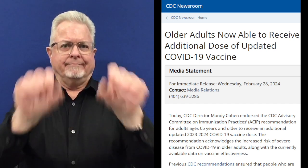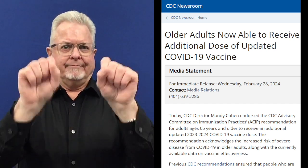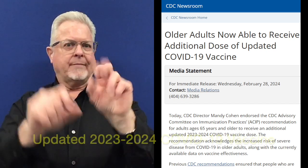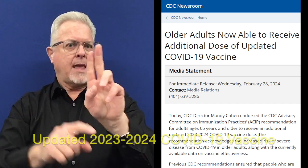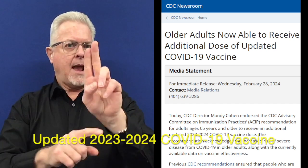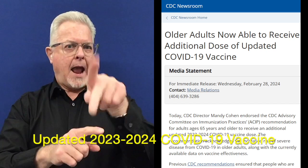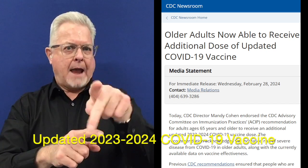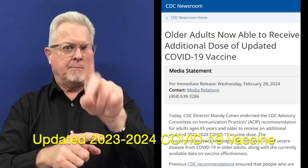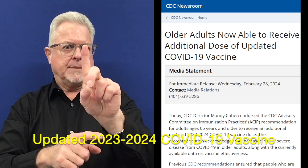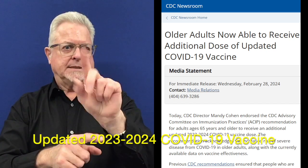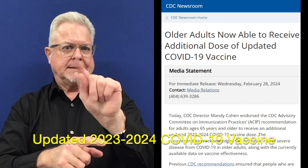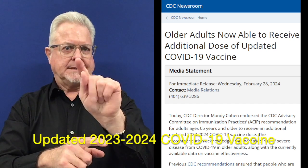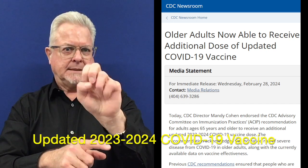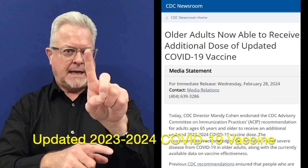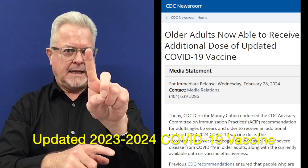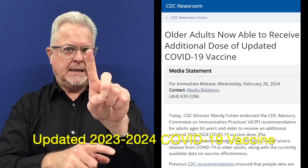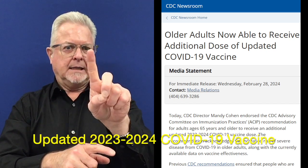are encouraged to get the updated